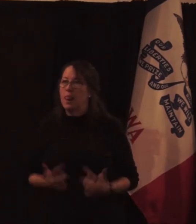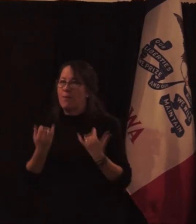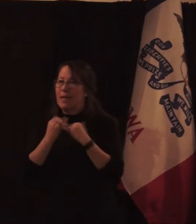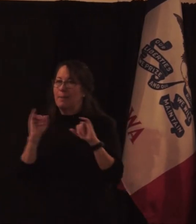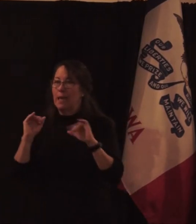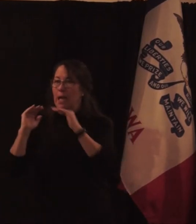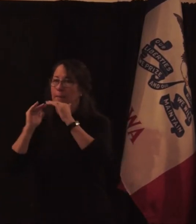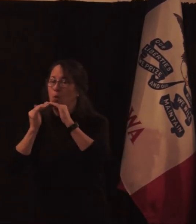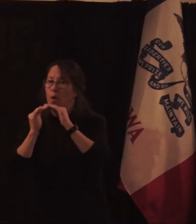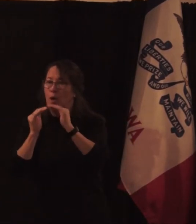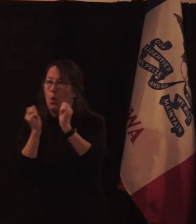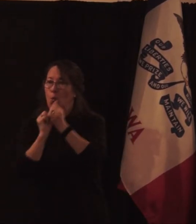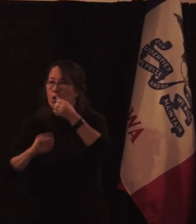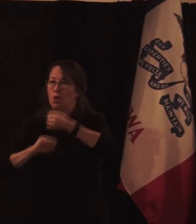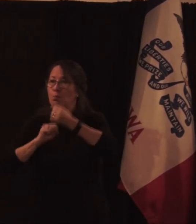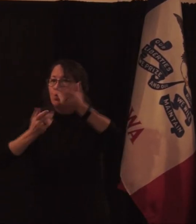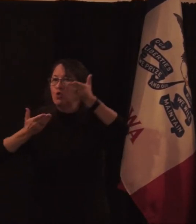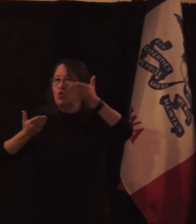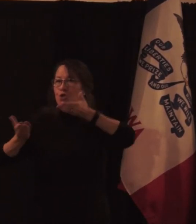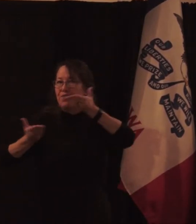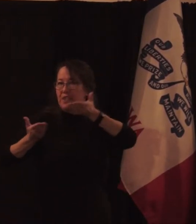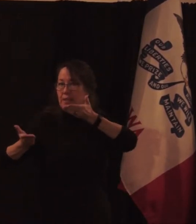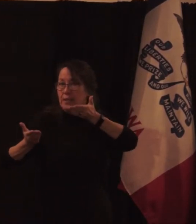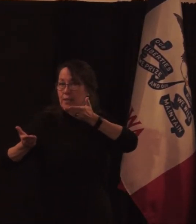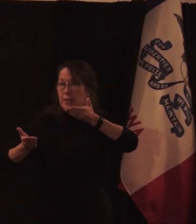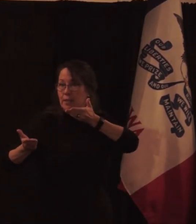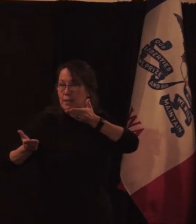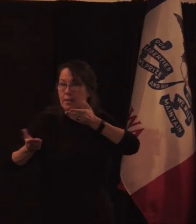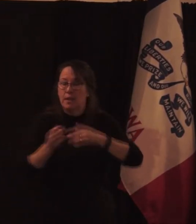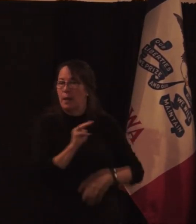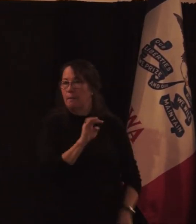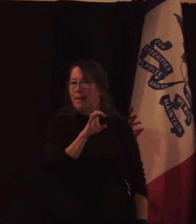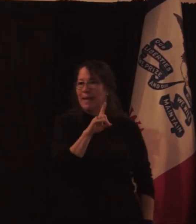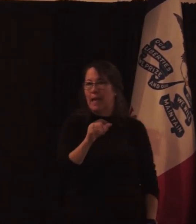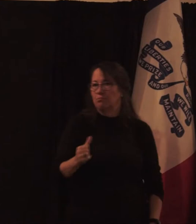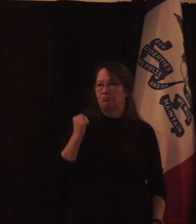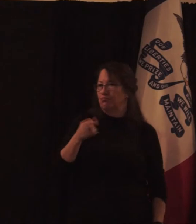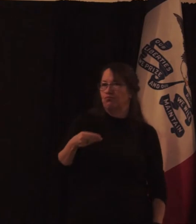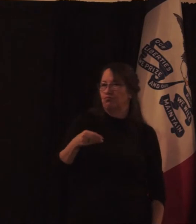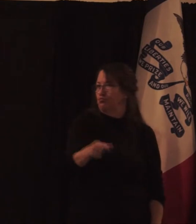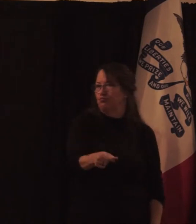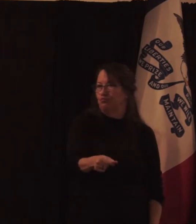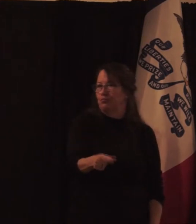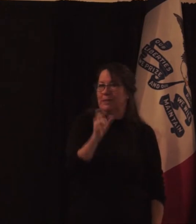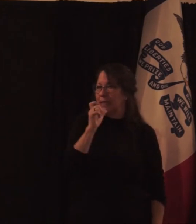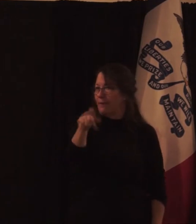in the community with support services, Medicaid doesn't have to pay for that.